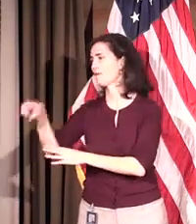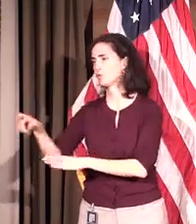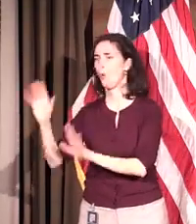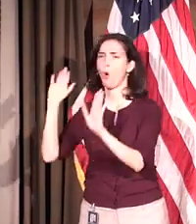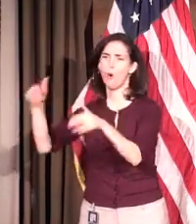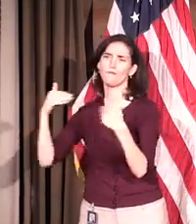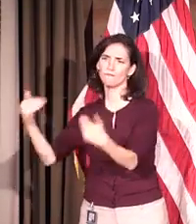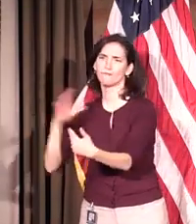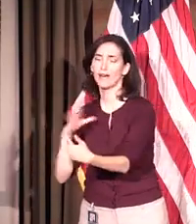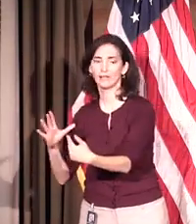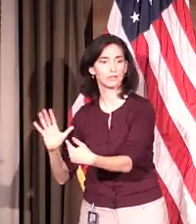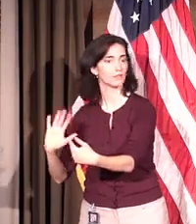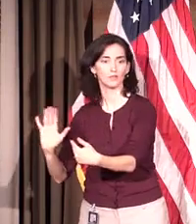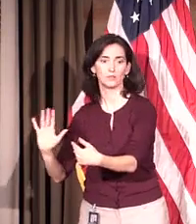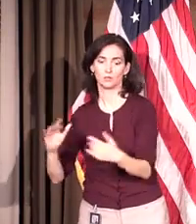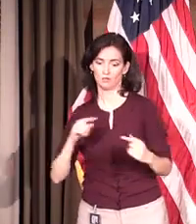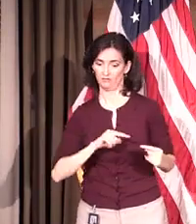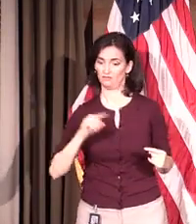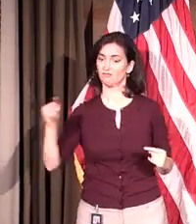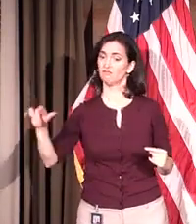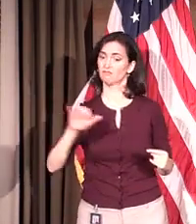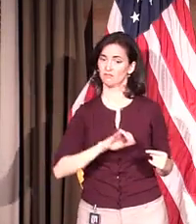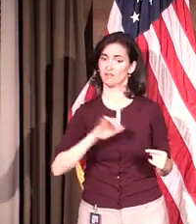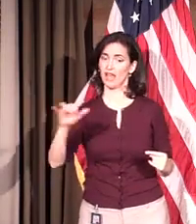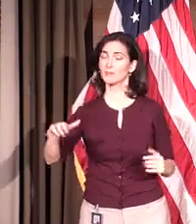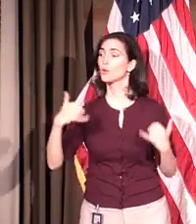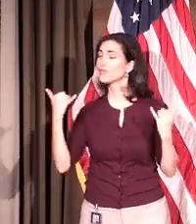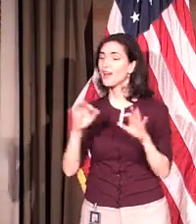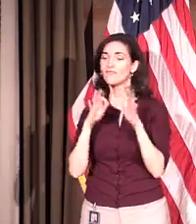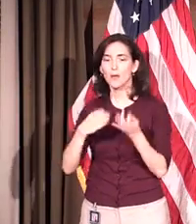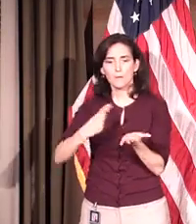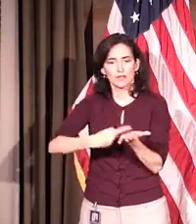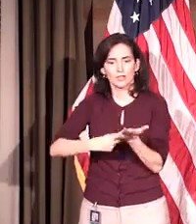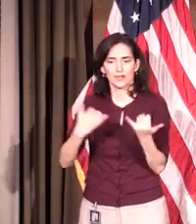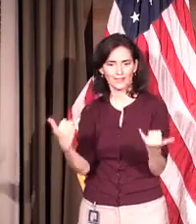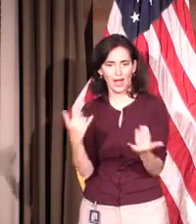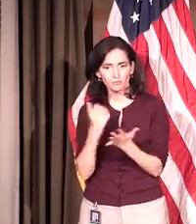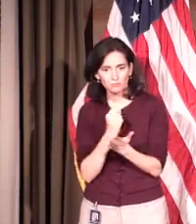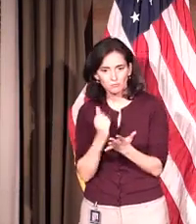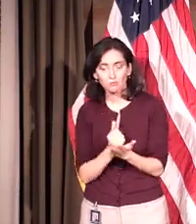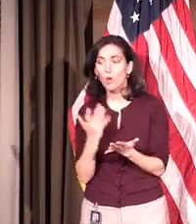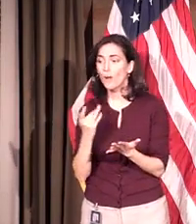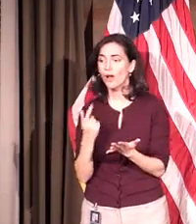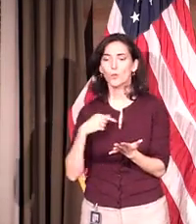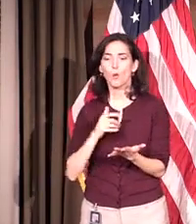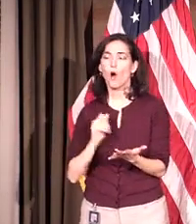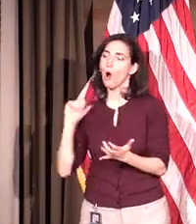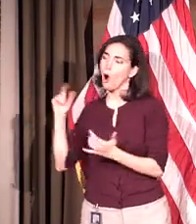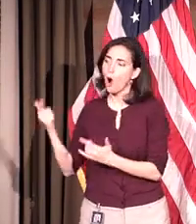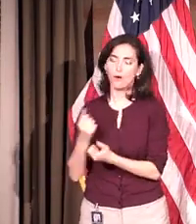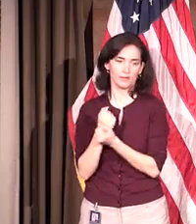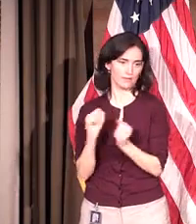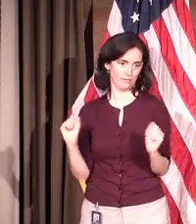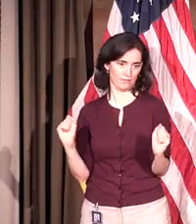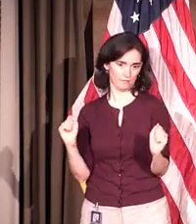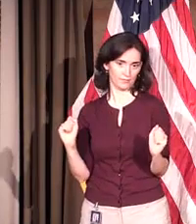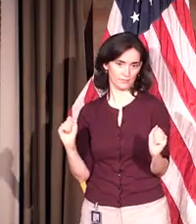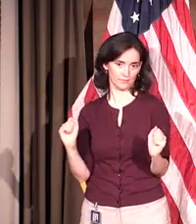those thoughts and those discussions in your family as well, because we want everyone to be safe.